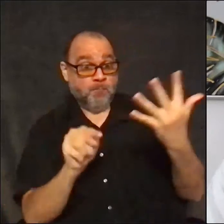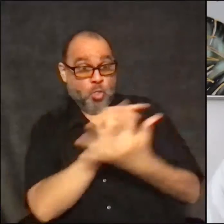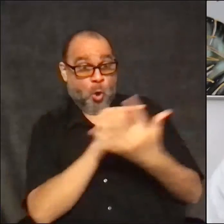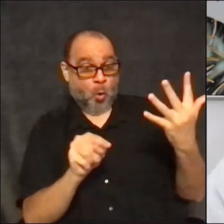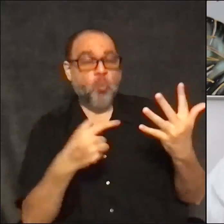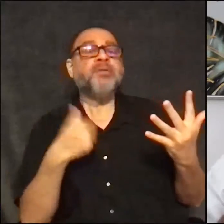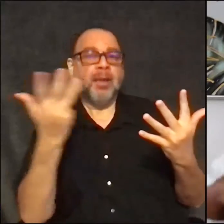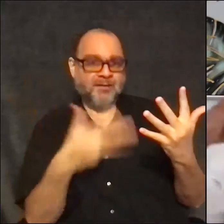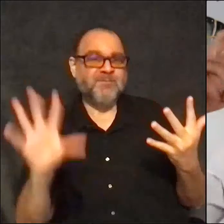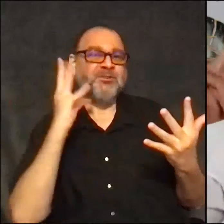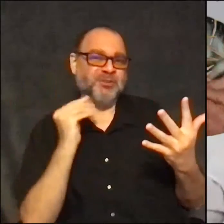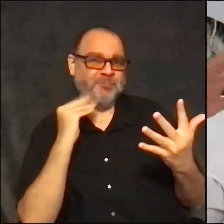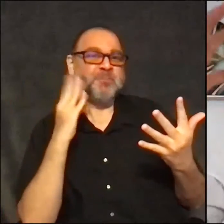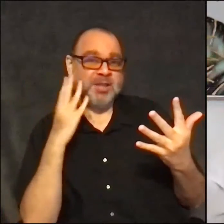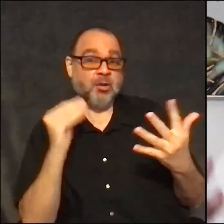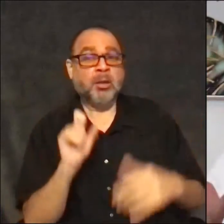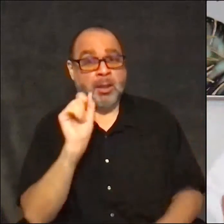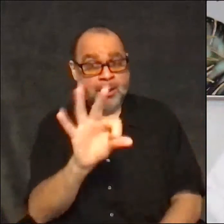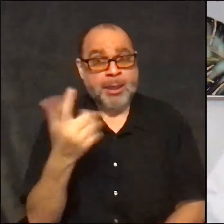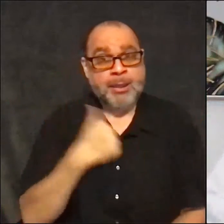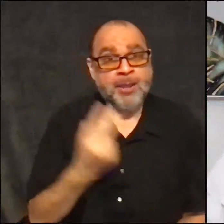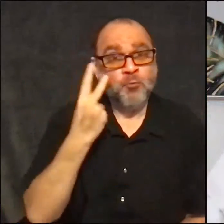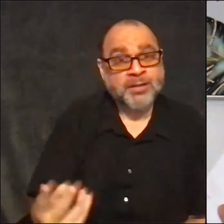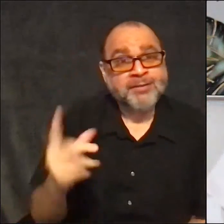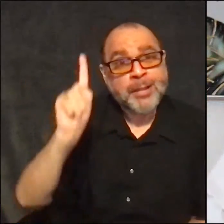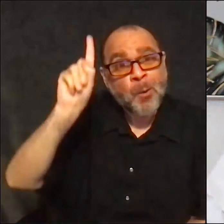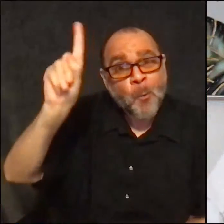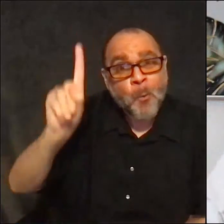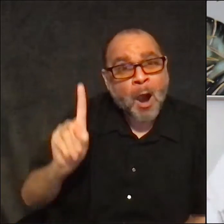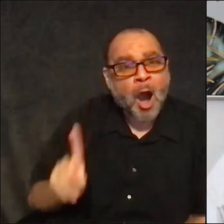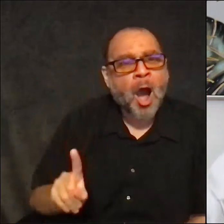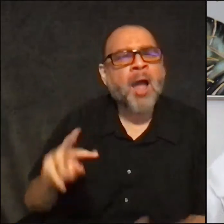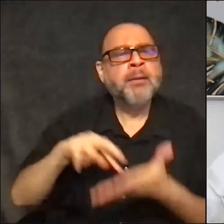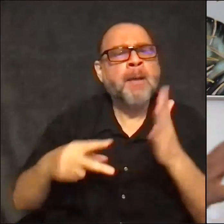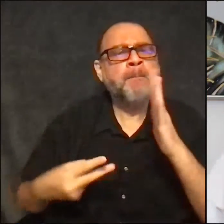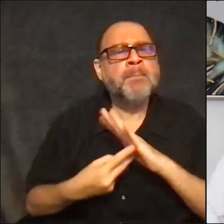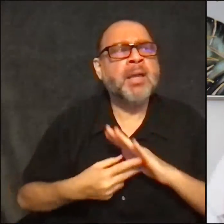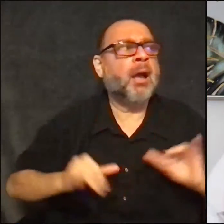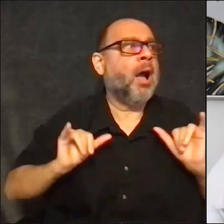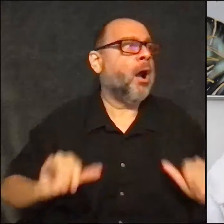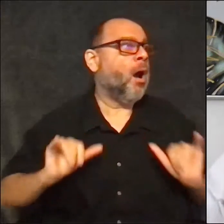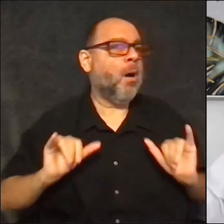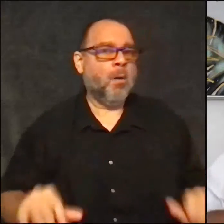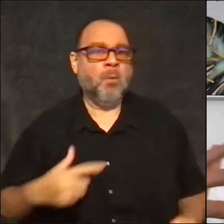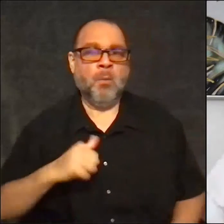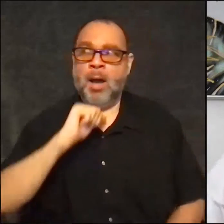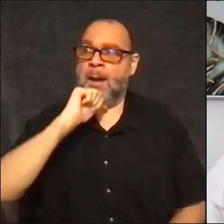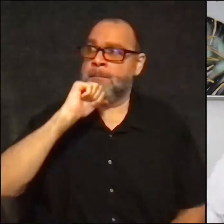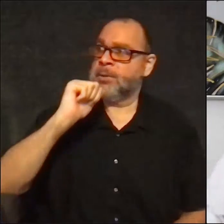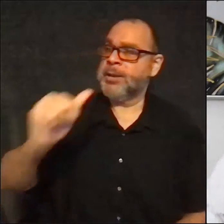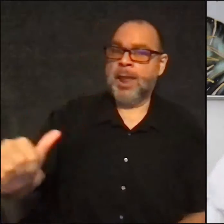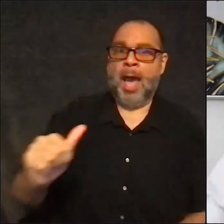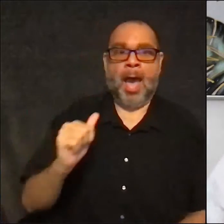not alone. They are not quote unquote crazy. We talk about that a lot, that they are not weird, that they are not unique